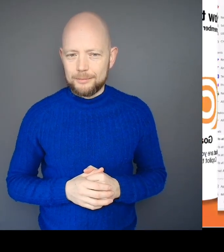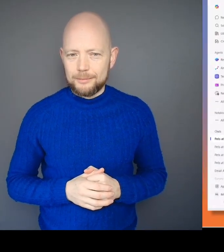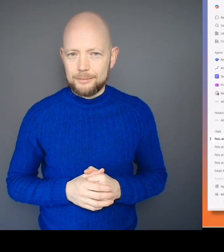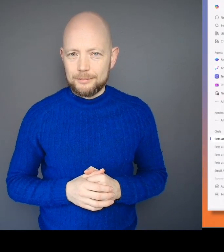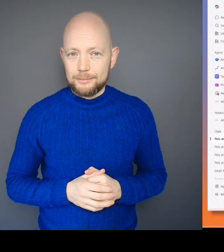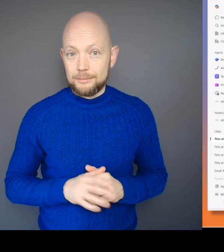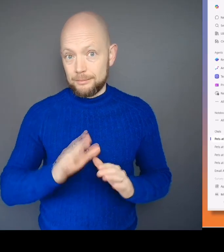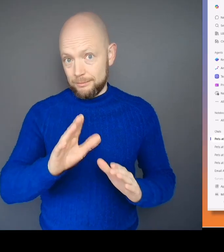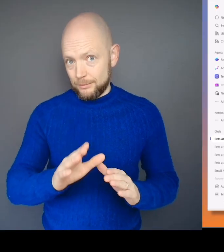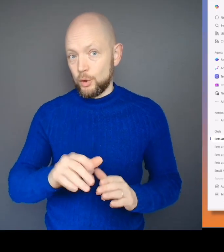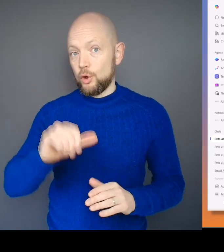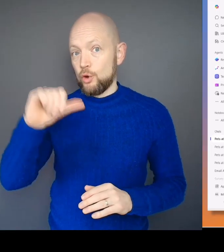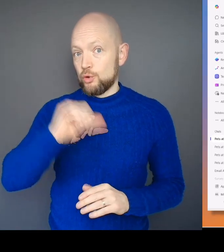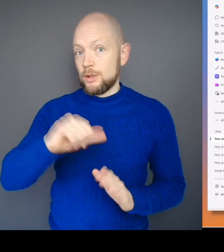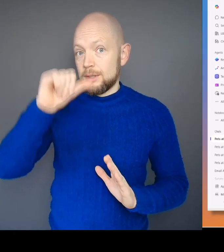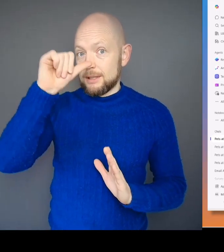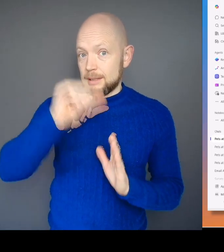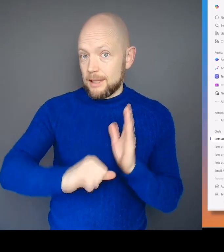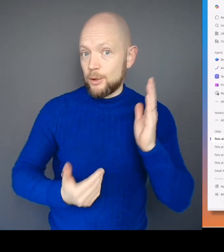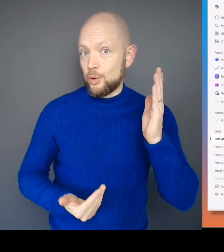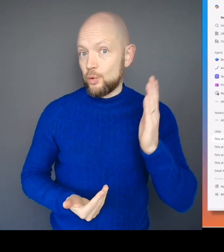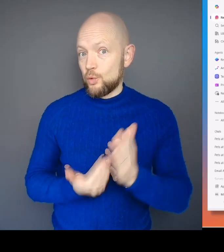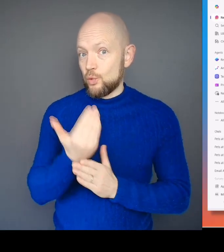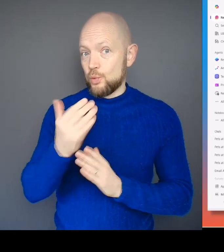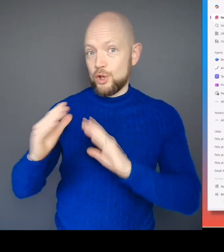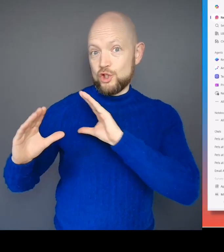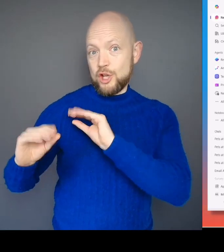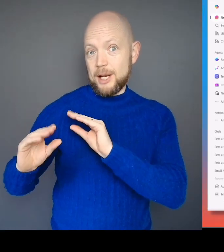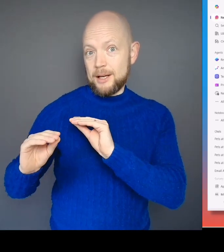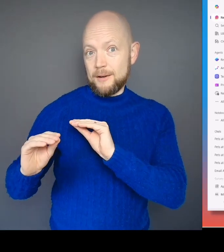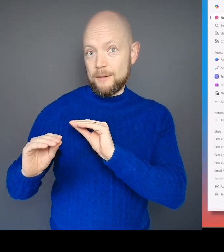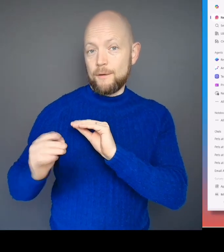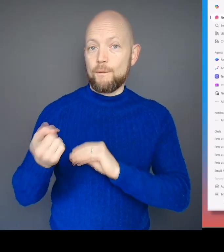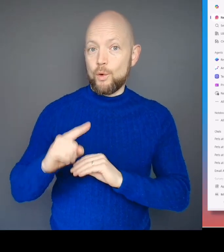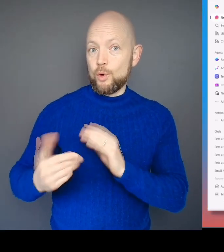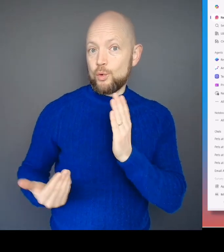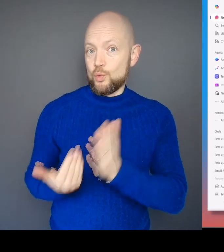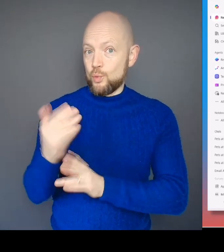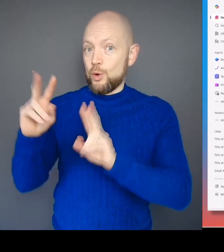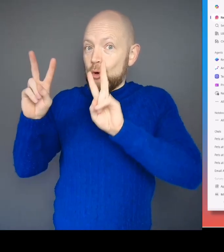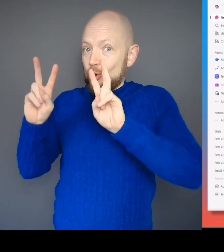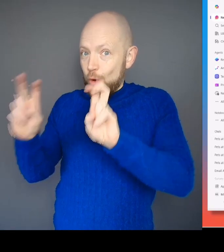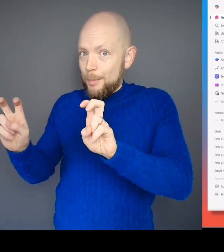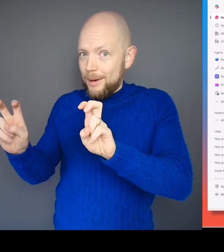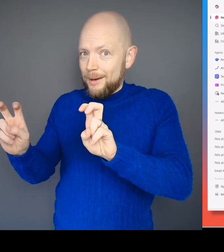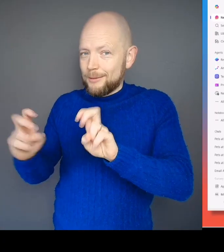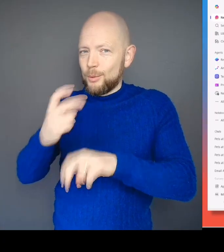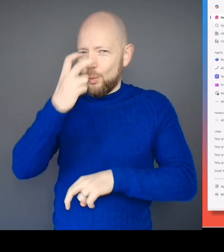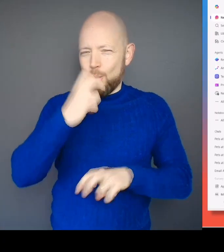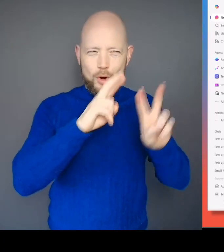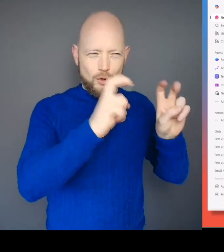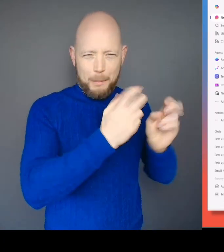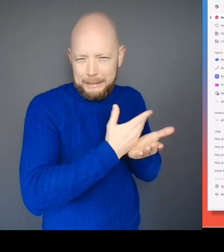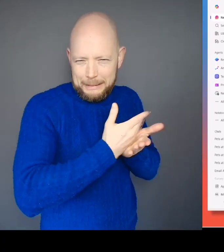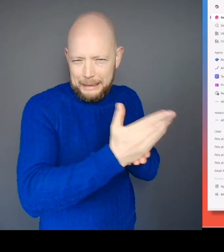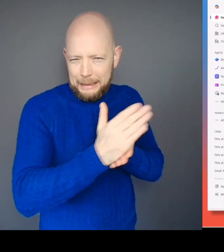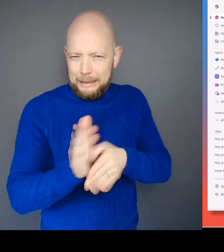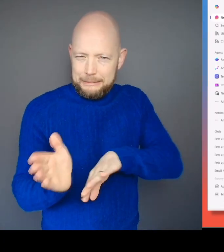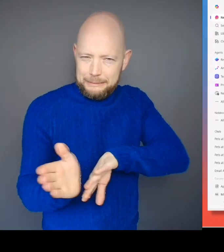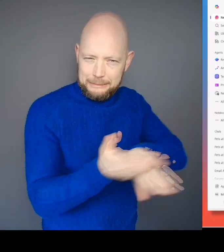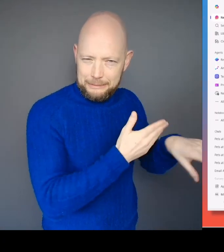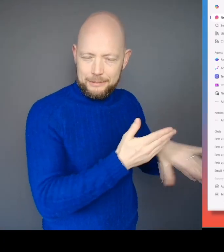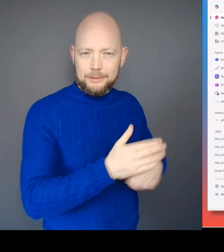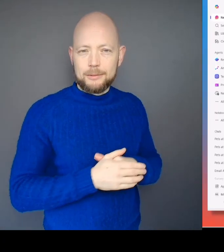Now, you should always start a new chat when you want to change the topic or reset the topic. It just kind of clears